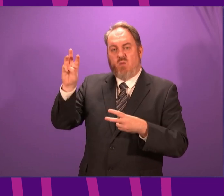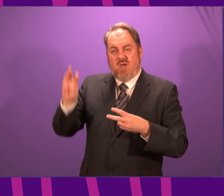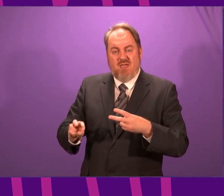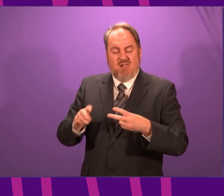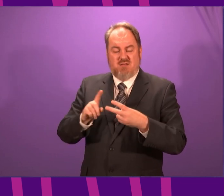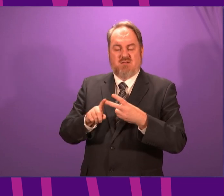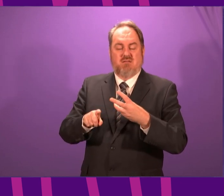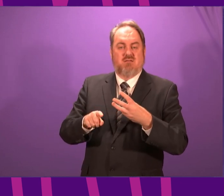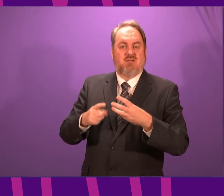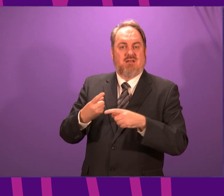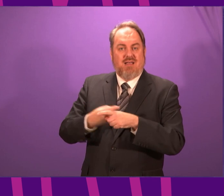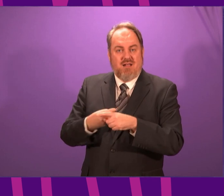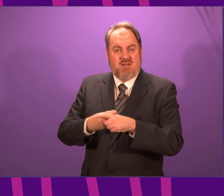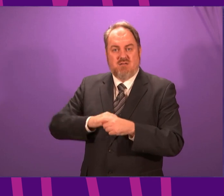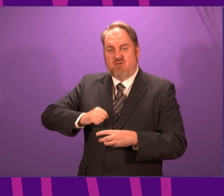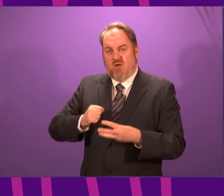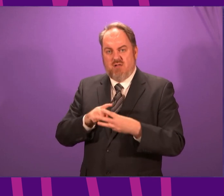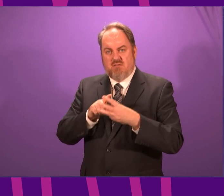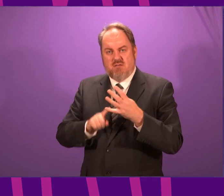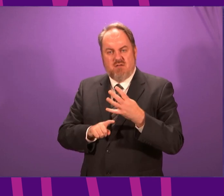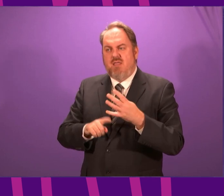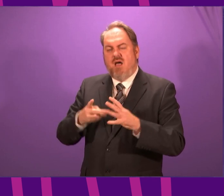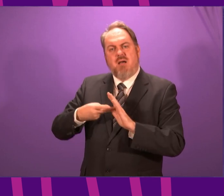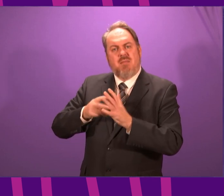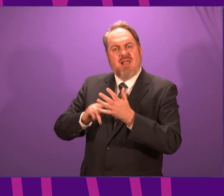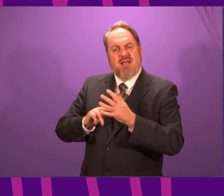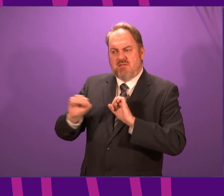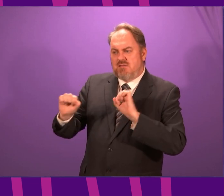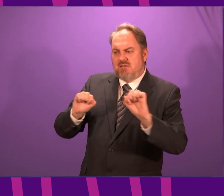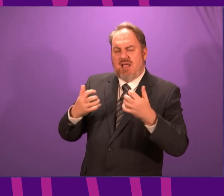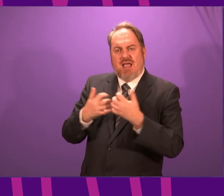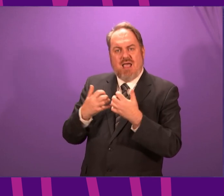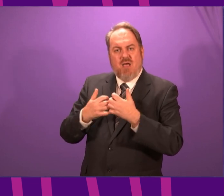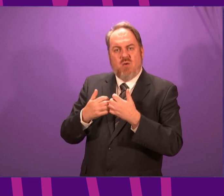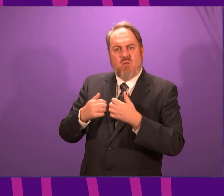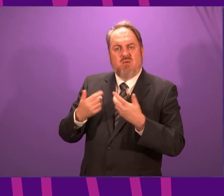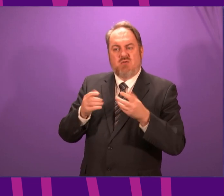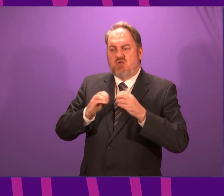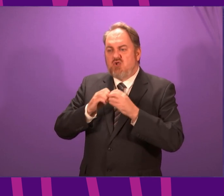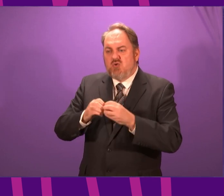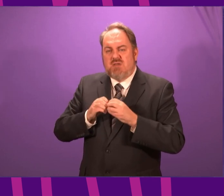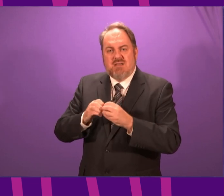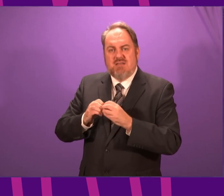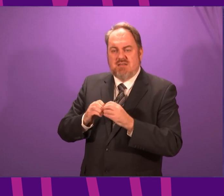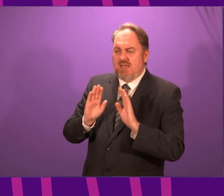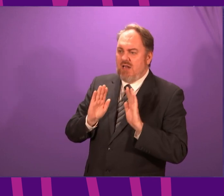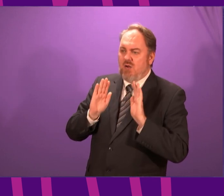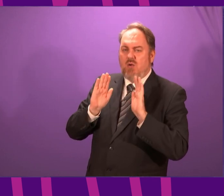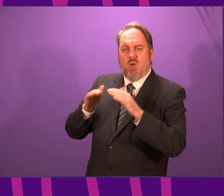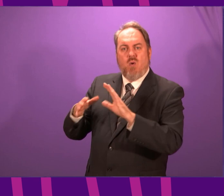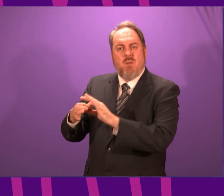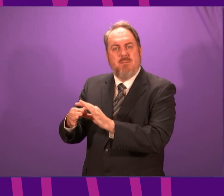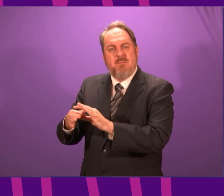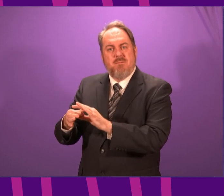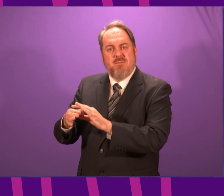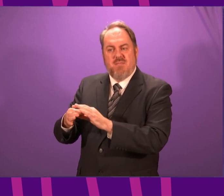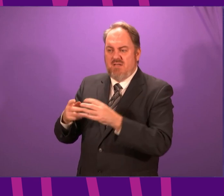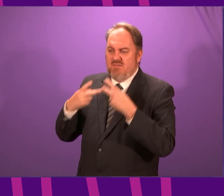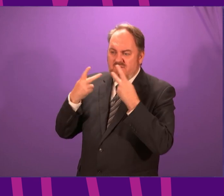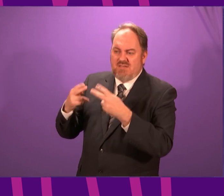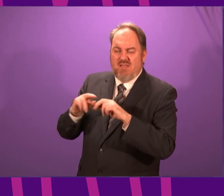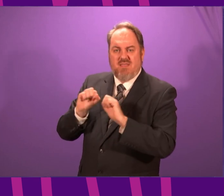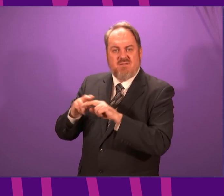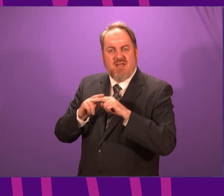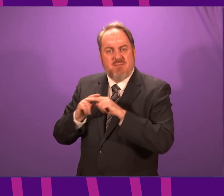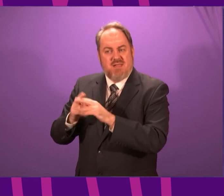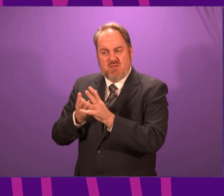Christmas. Notwithstanding his remarks yesterday, this is to be welcomed, and it would be helpful if we could get more detail on those discussions and receive regular updates on their